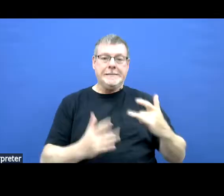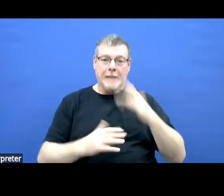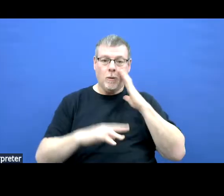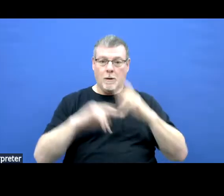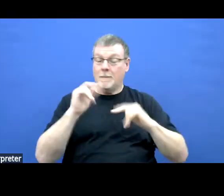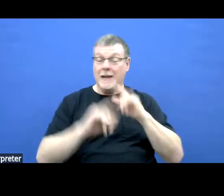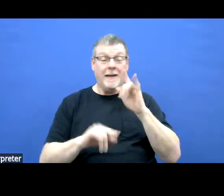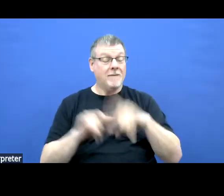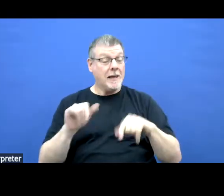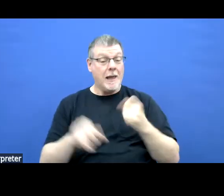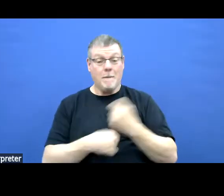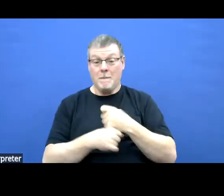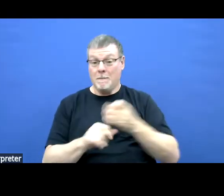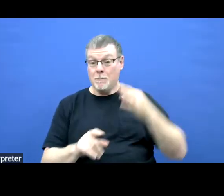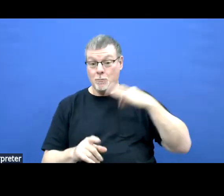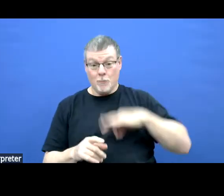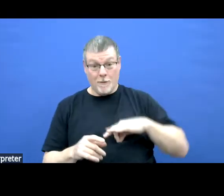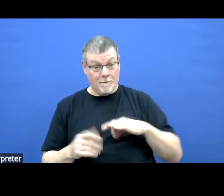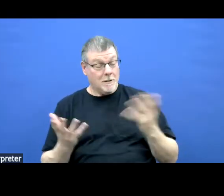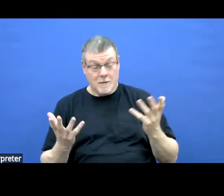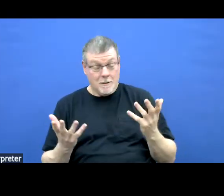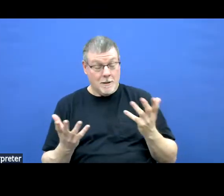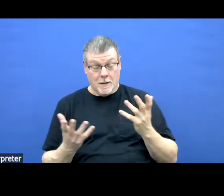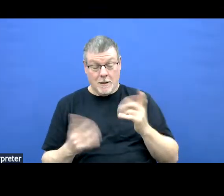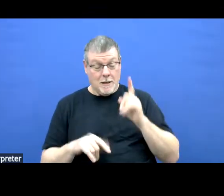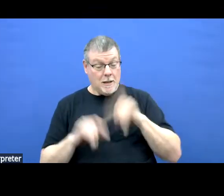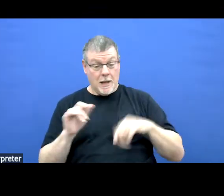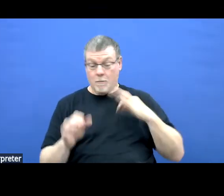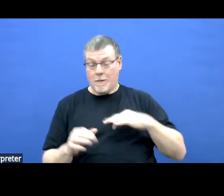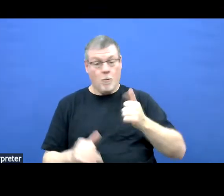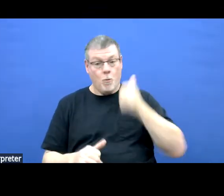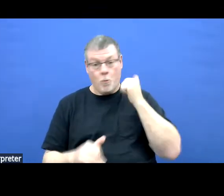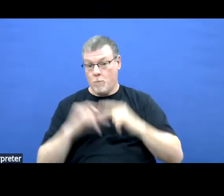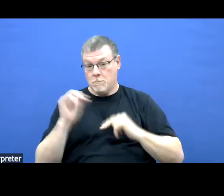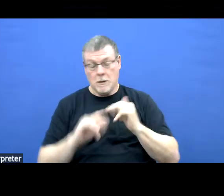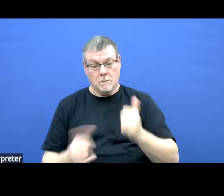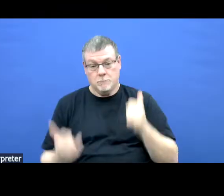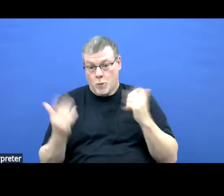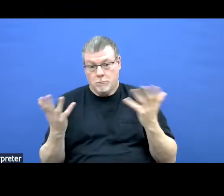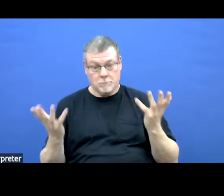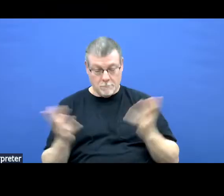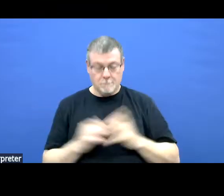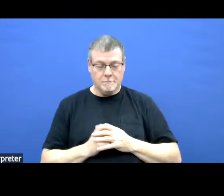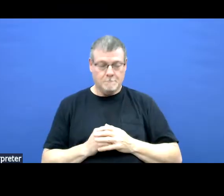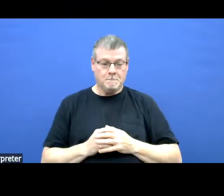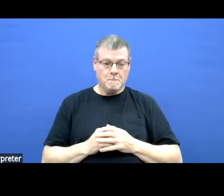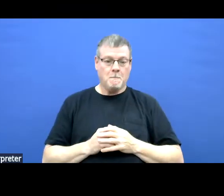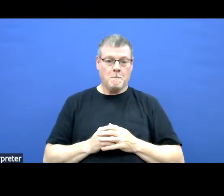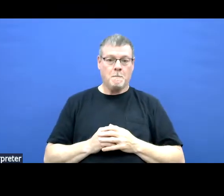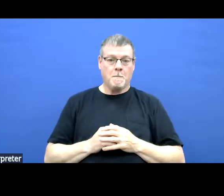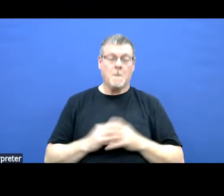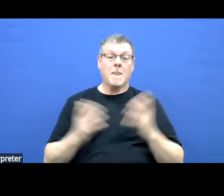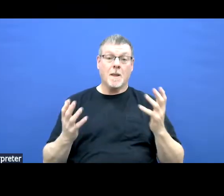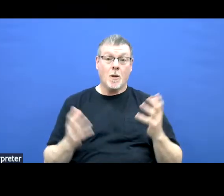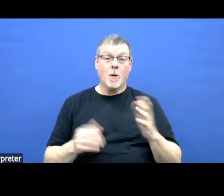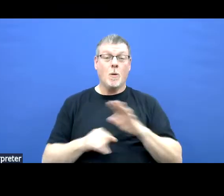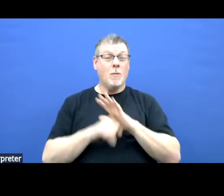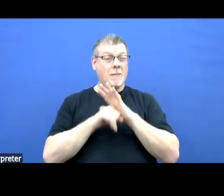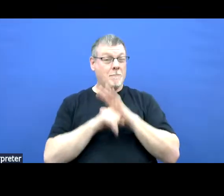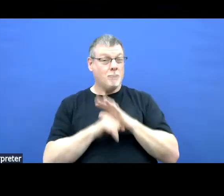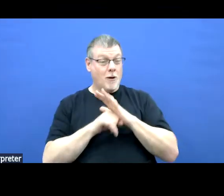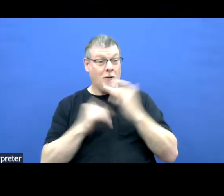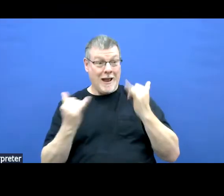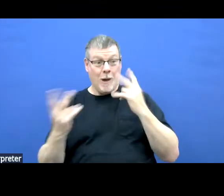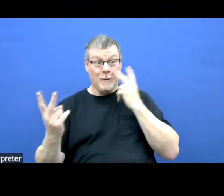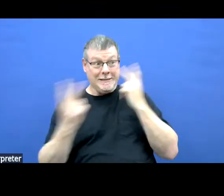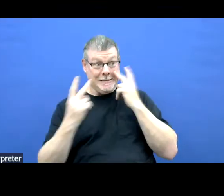can't make margins, they're a for-profit company. If they can't make margins, they're not going to build them. So with the pressure we're seeing,